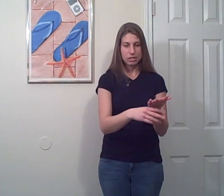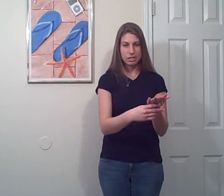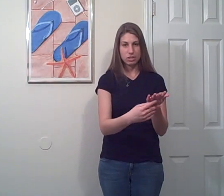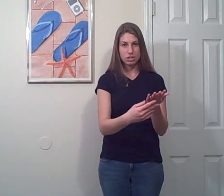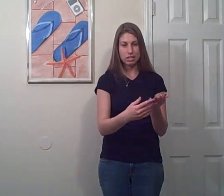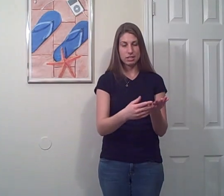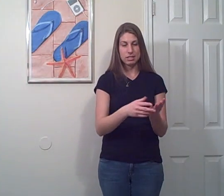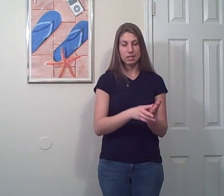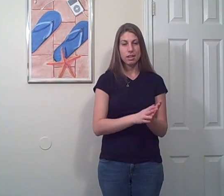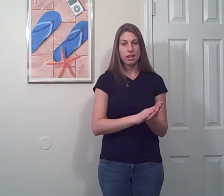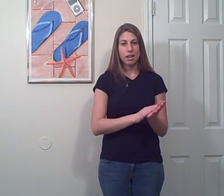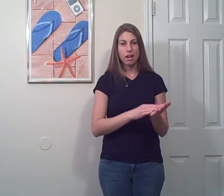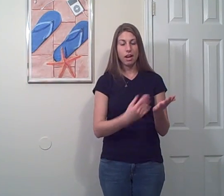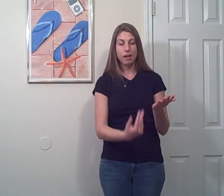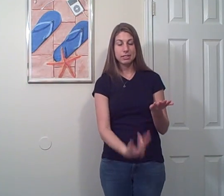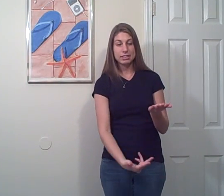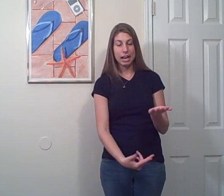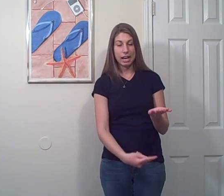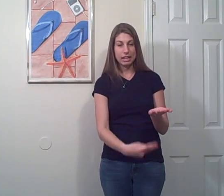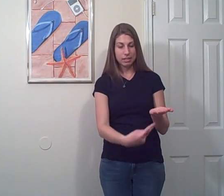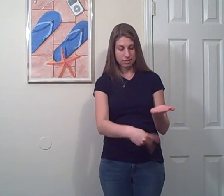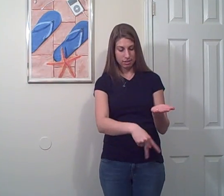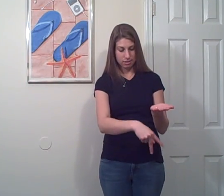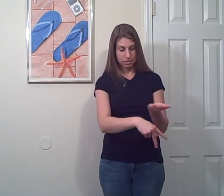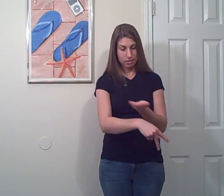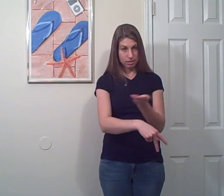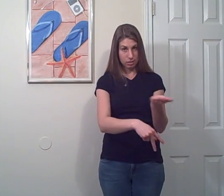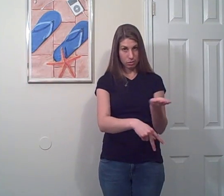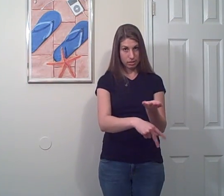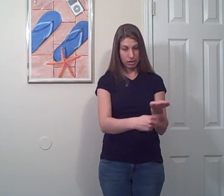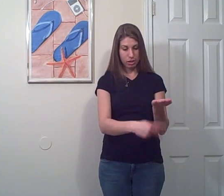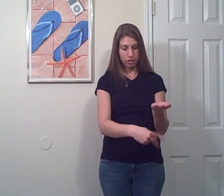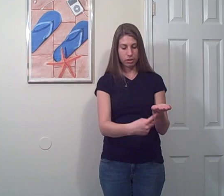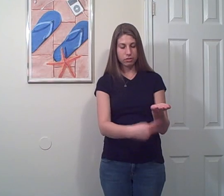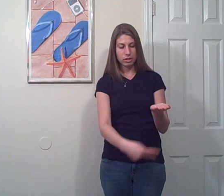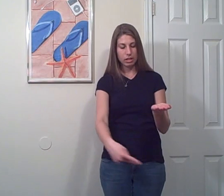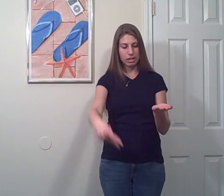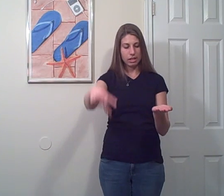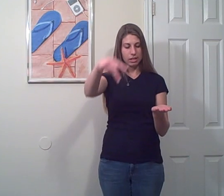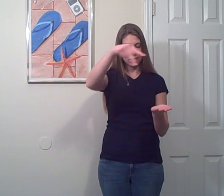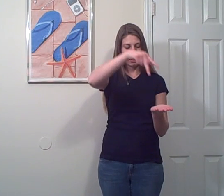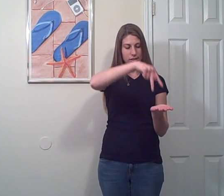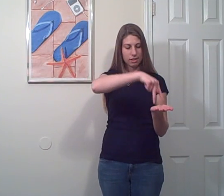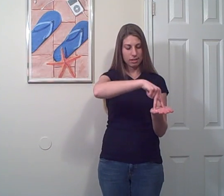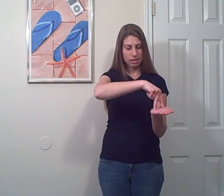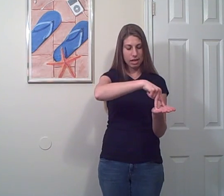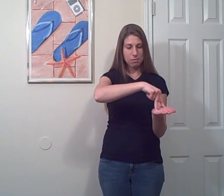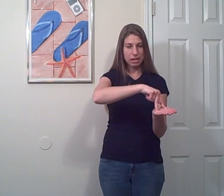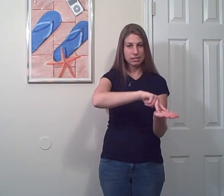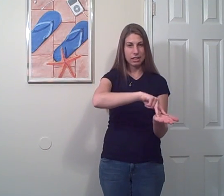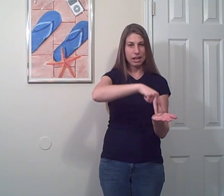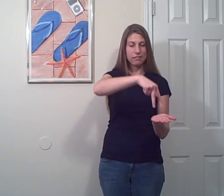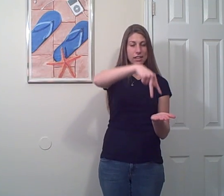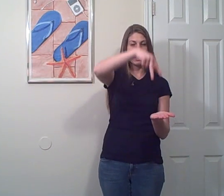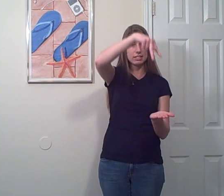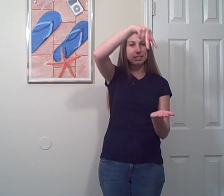then Jesus died to his under, and he came back to life and